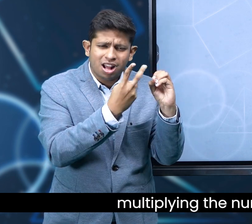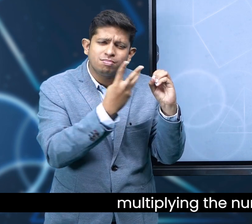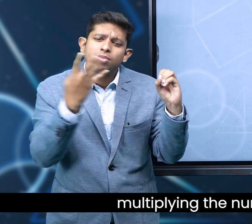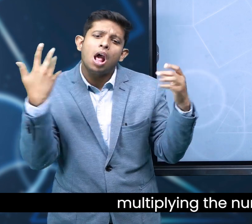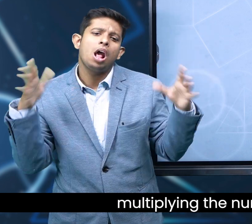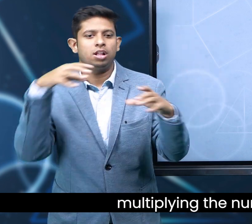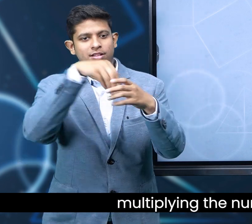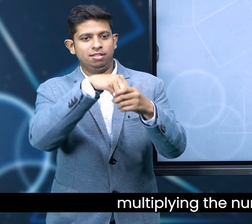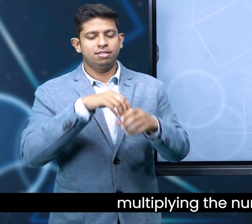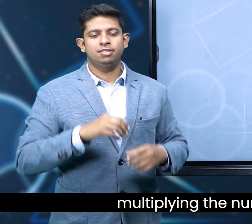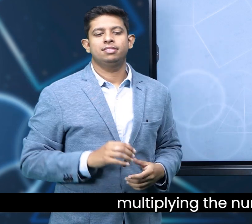number.